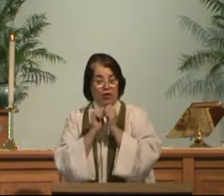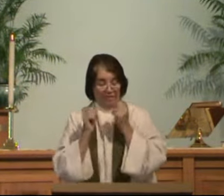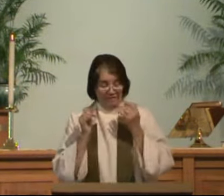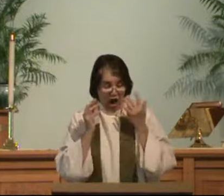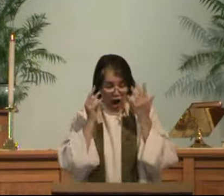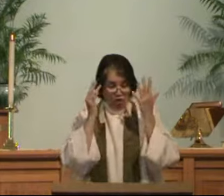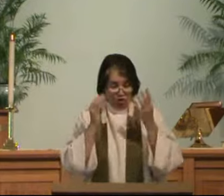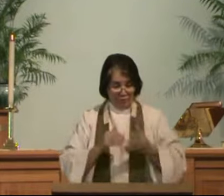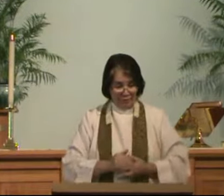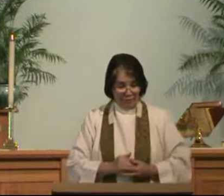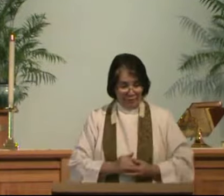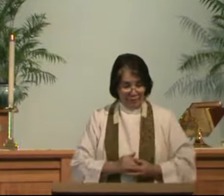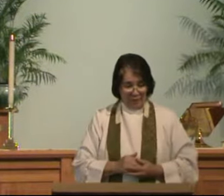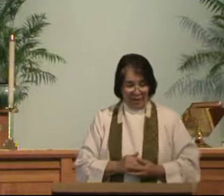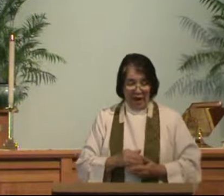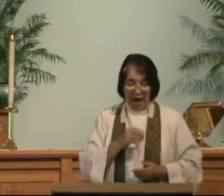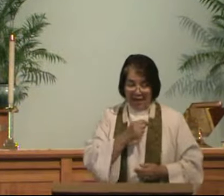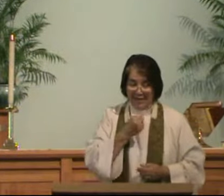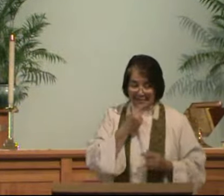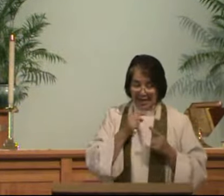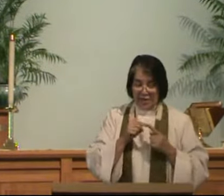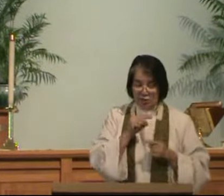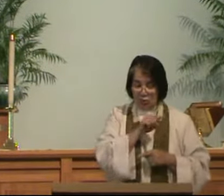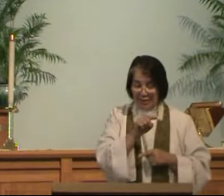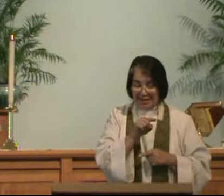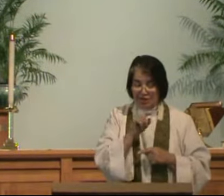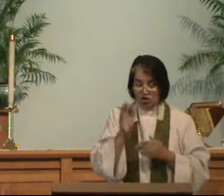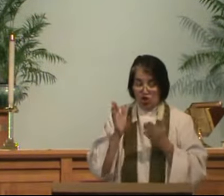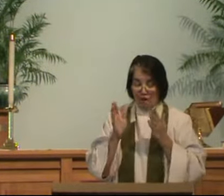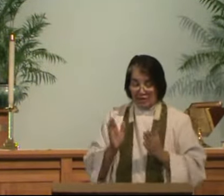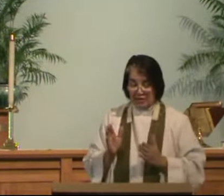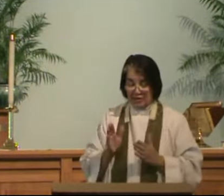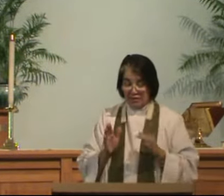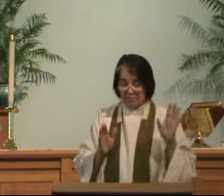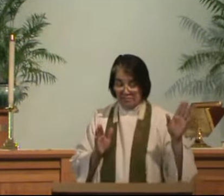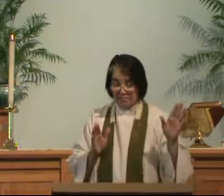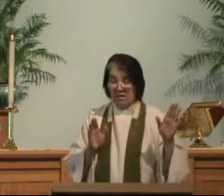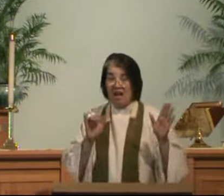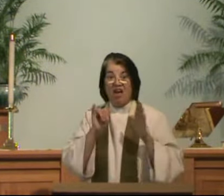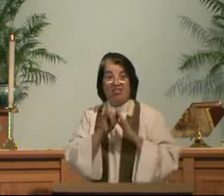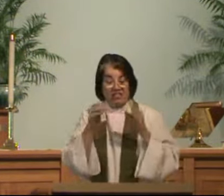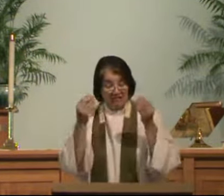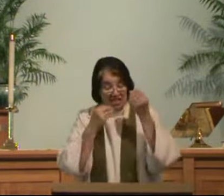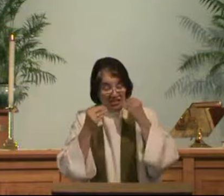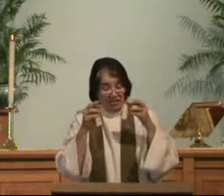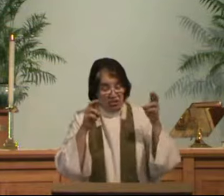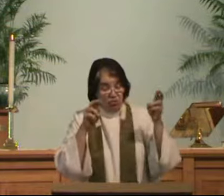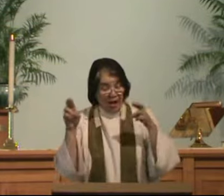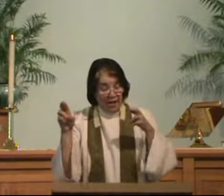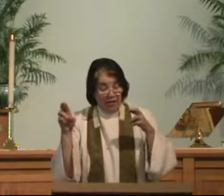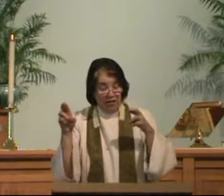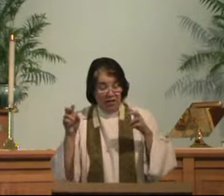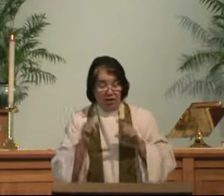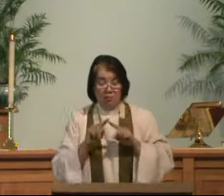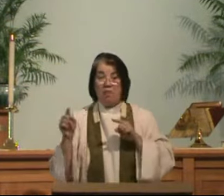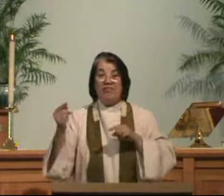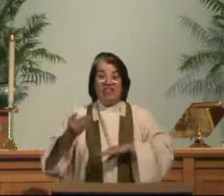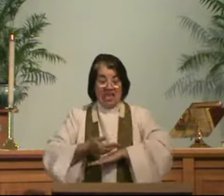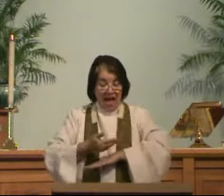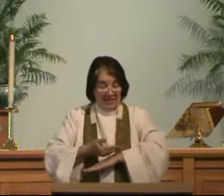with fire. And he said to his servants, 'The feast is ready, but the